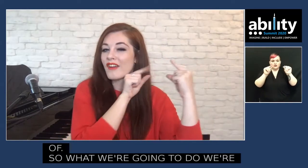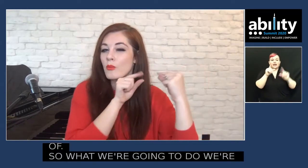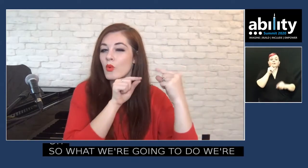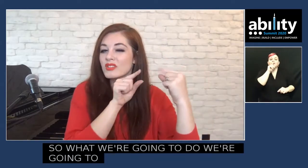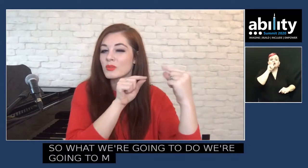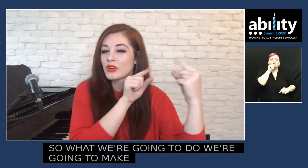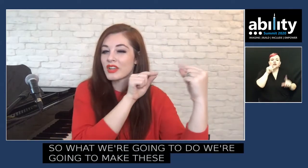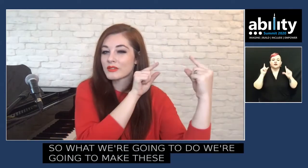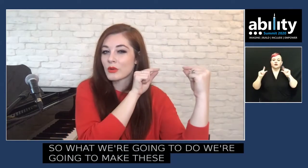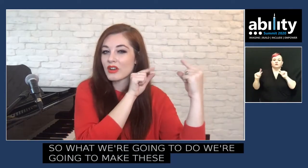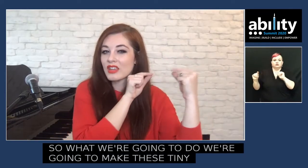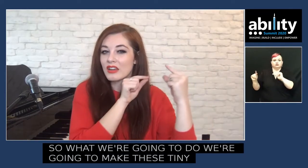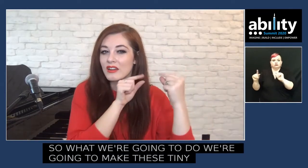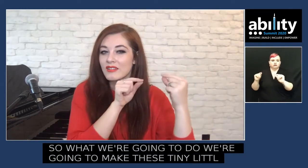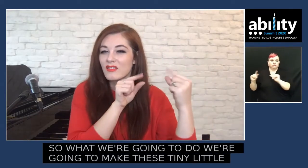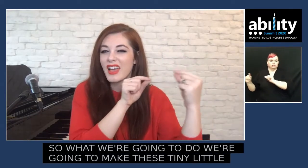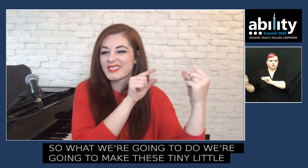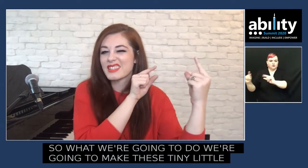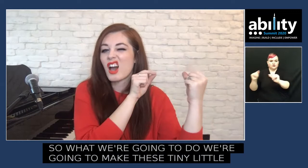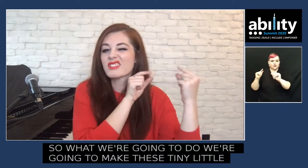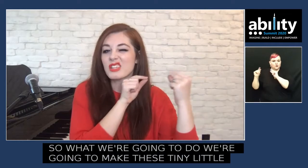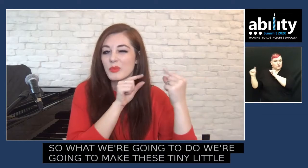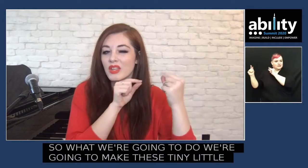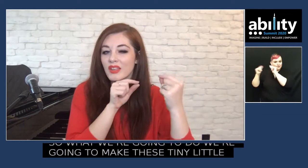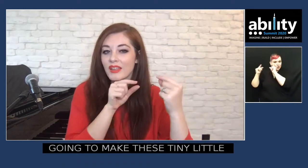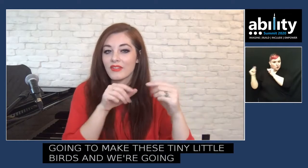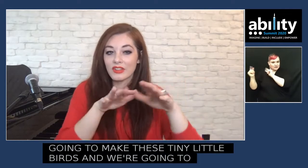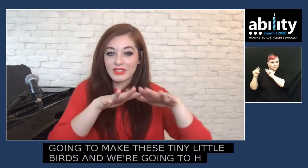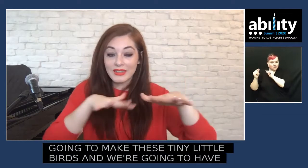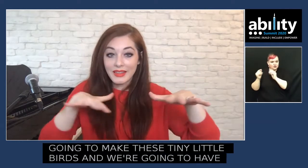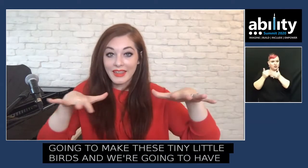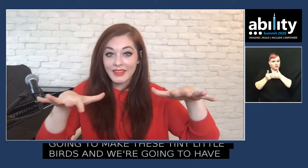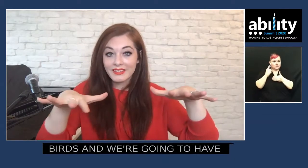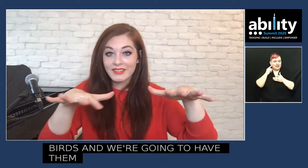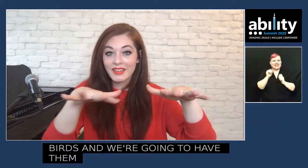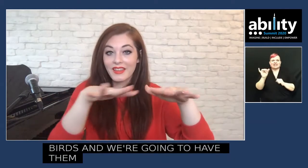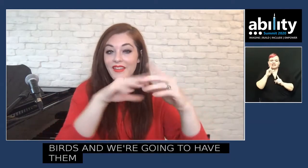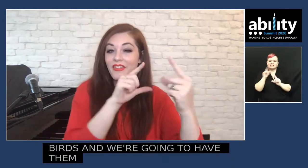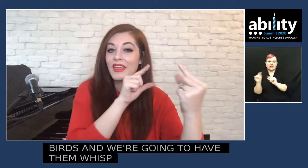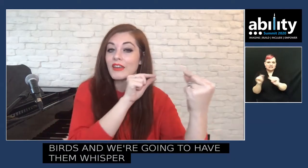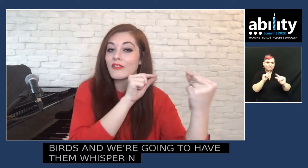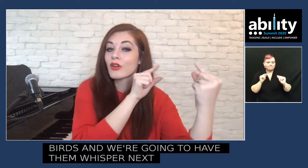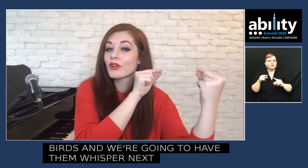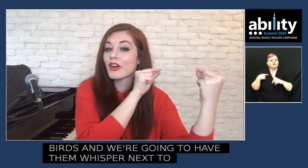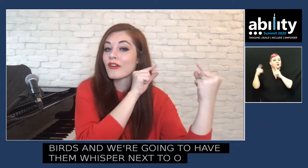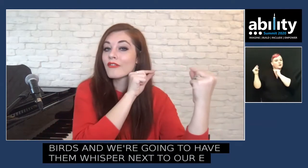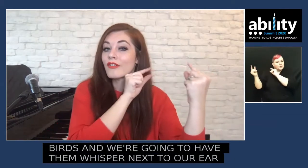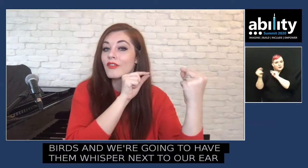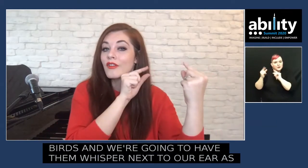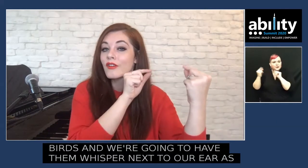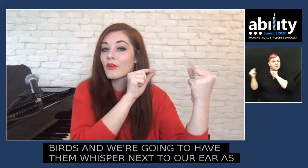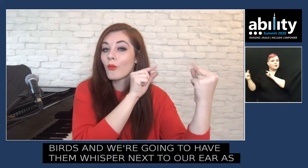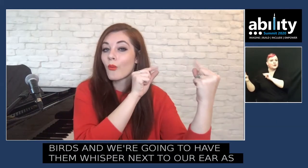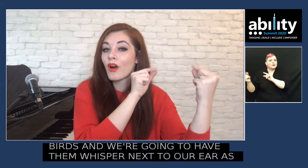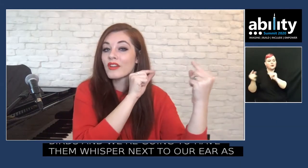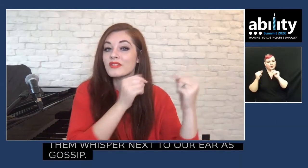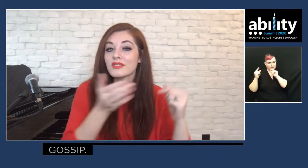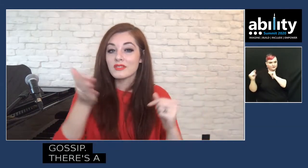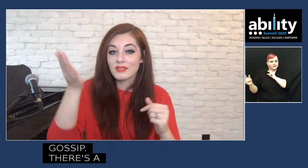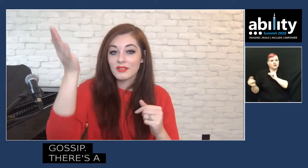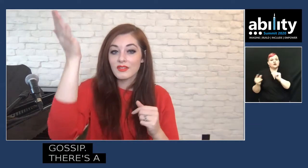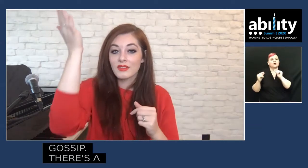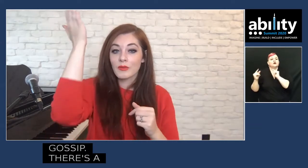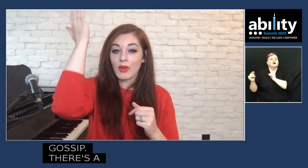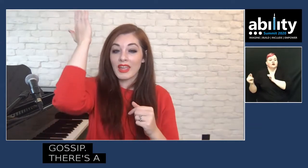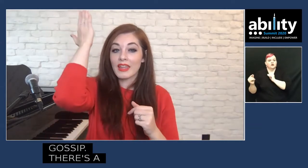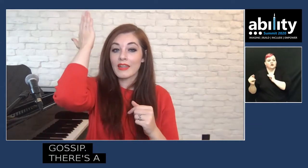to have them whisper next to our ear as gossip. There's a land that I've heard of